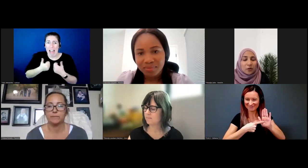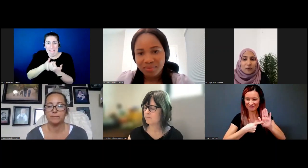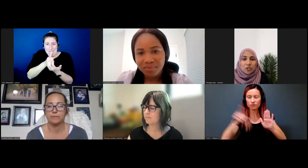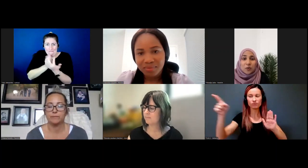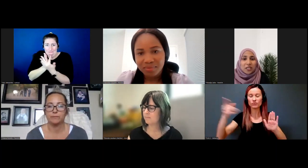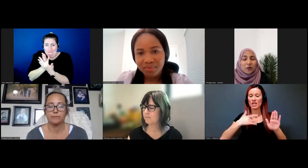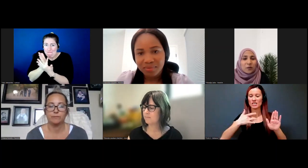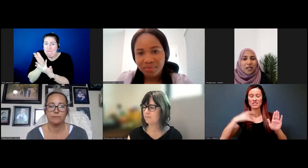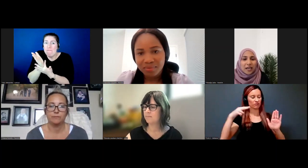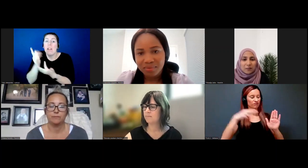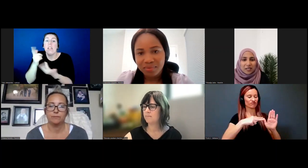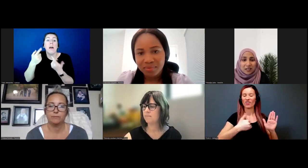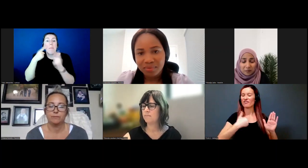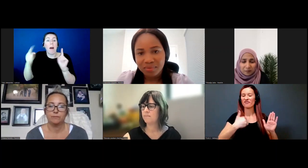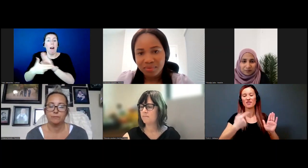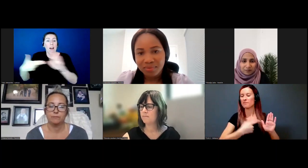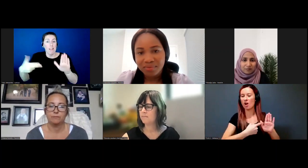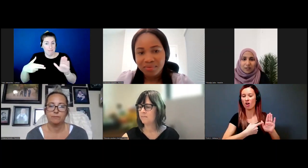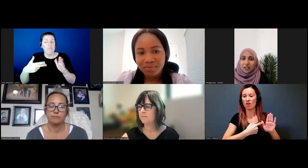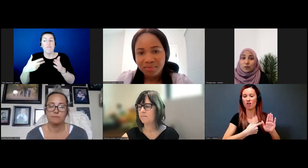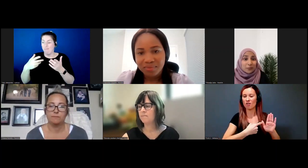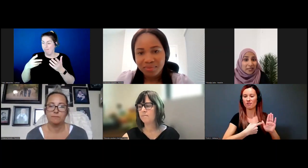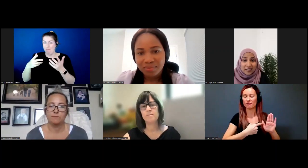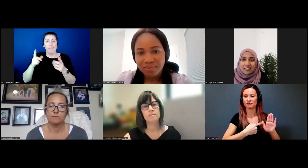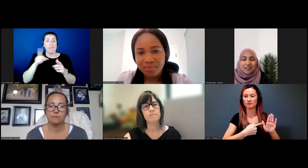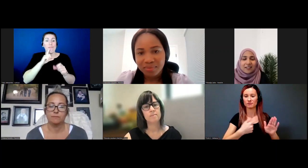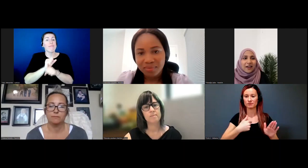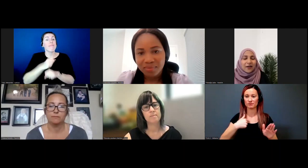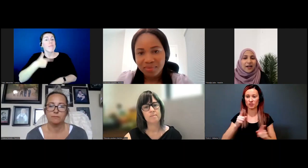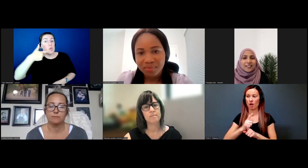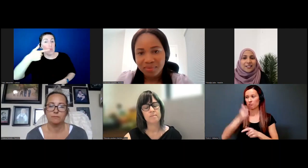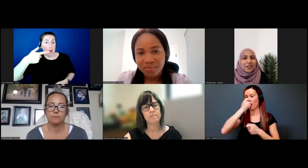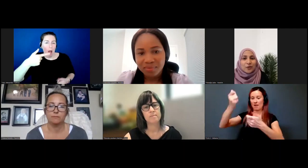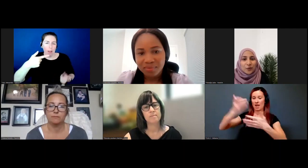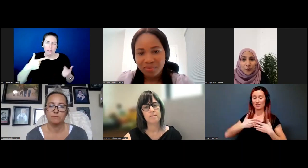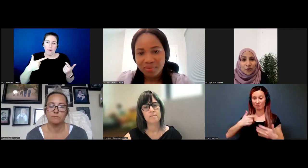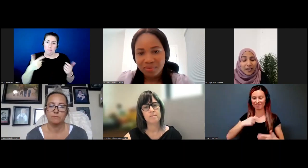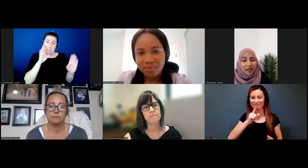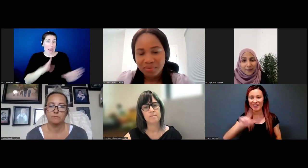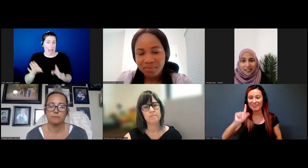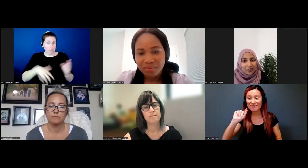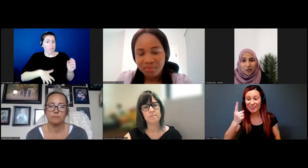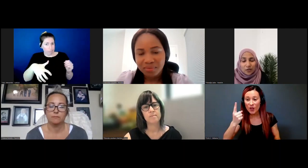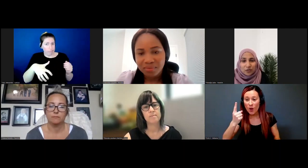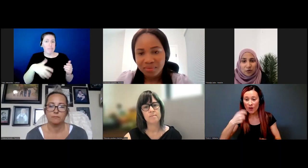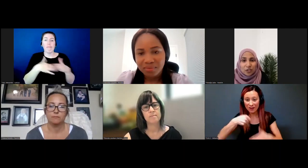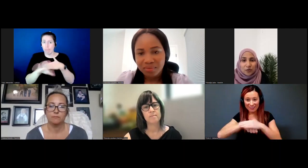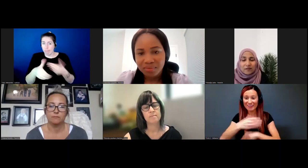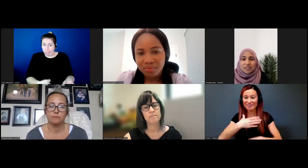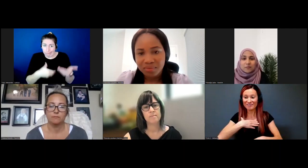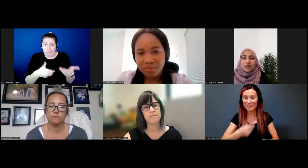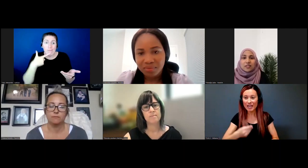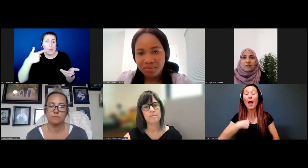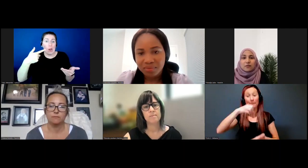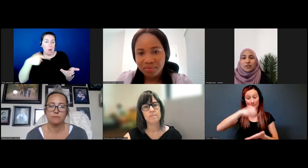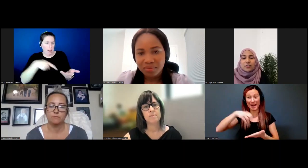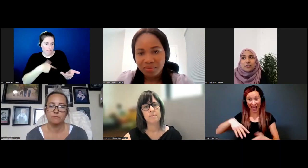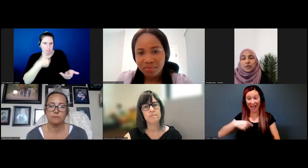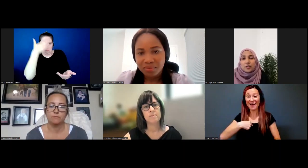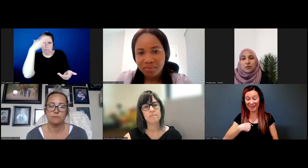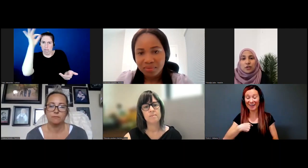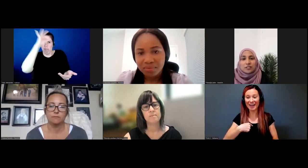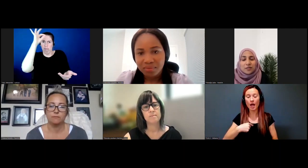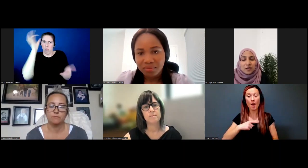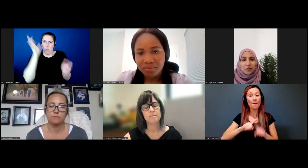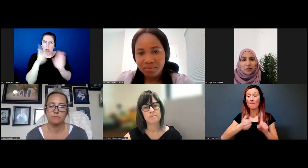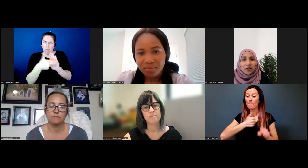own. I was 21 when I had my son. It was planned. I didn't know what was going to happen, that, he was going to have a disability. We weren't,